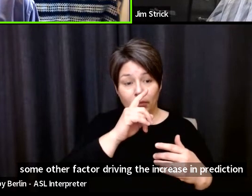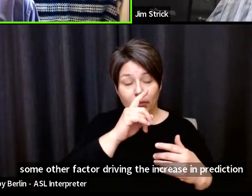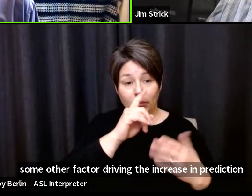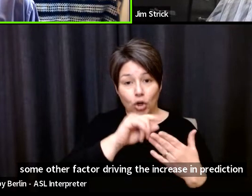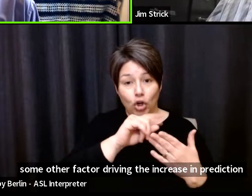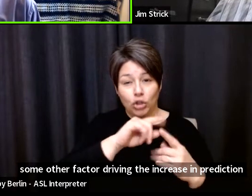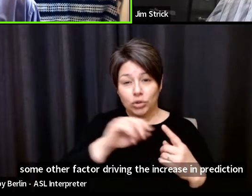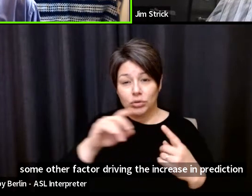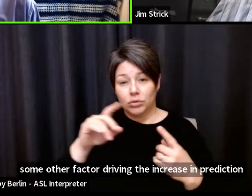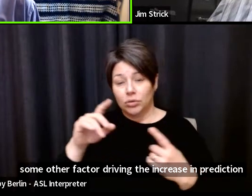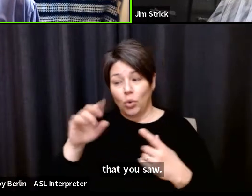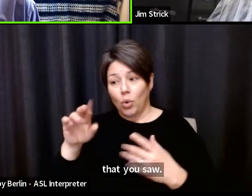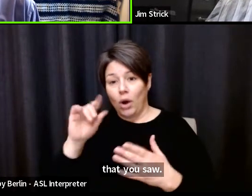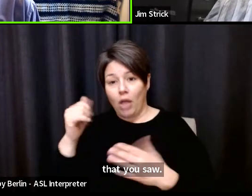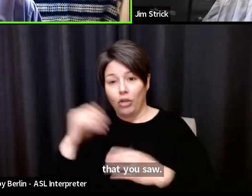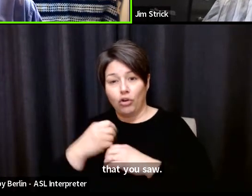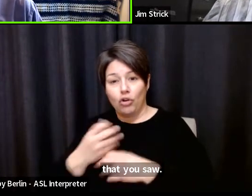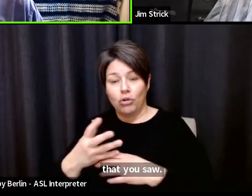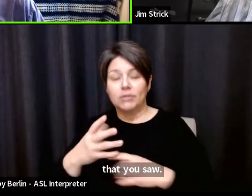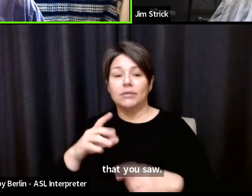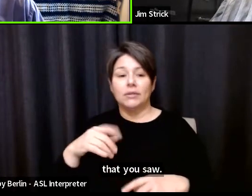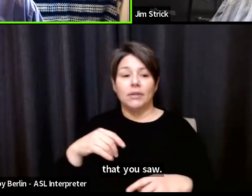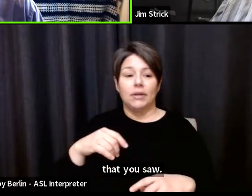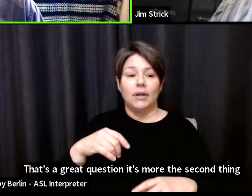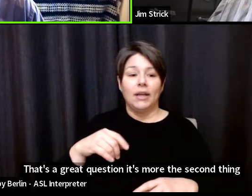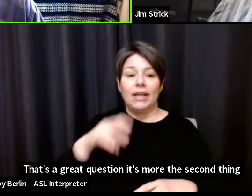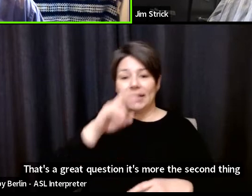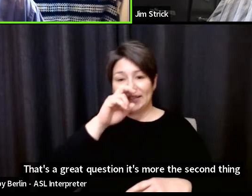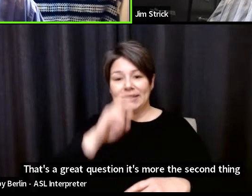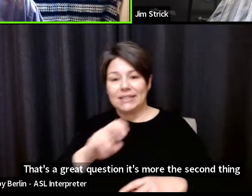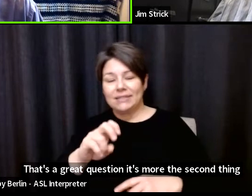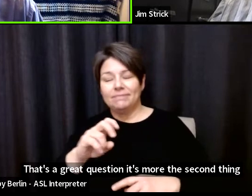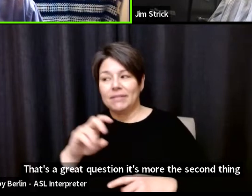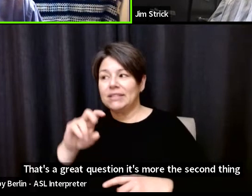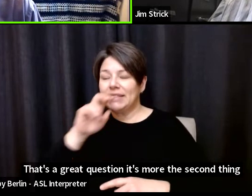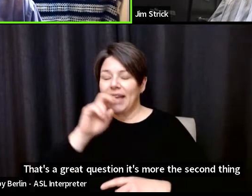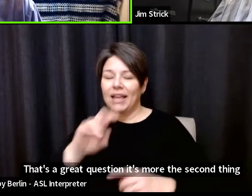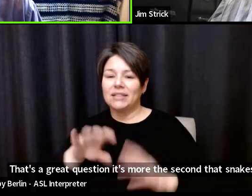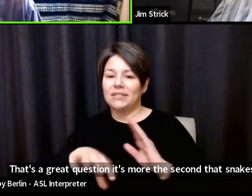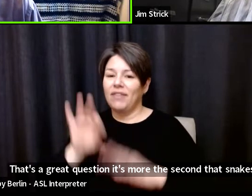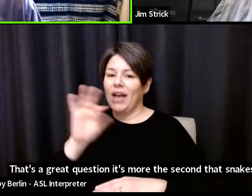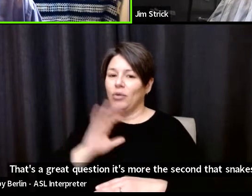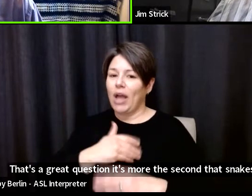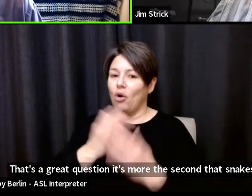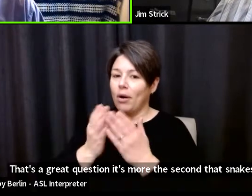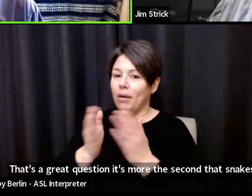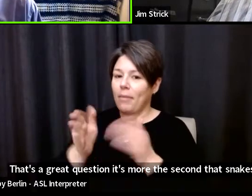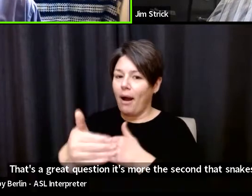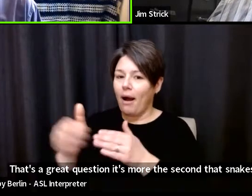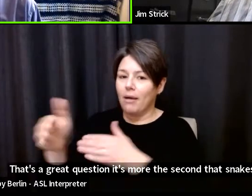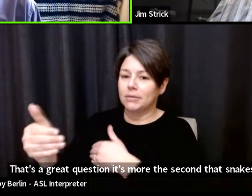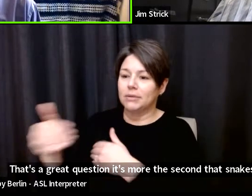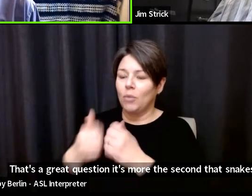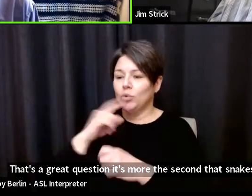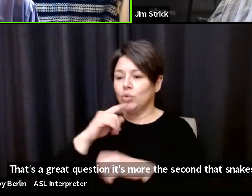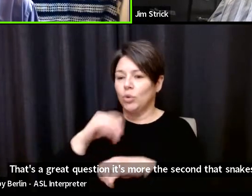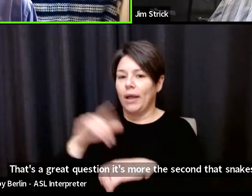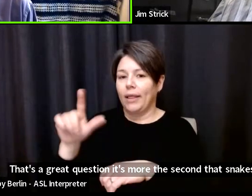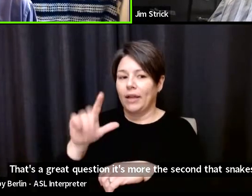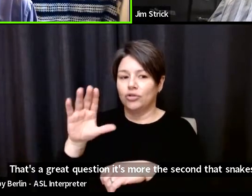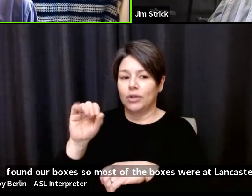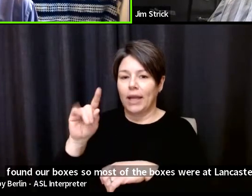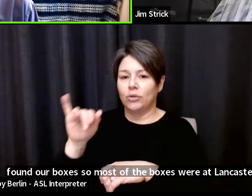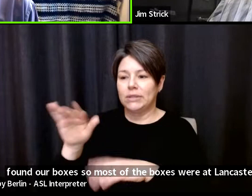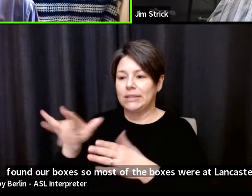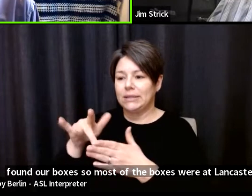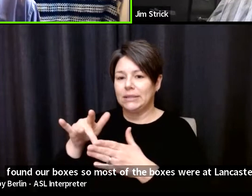That's a great question. It's more the second that snakes found our boxes. So most of the boxes were at Lancaster County Central Park,